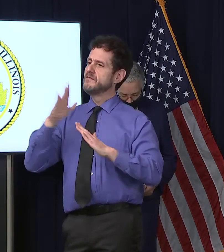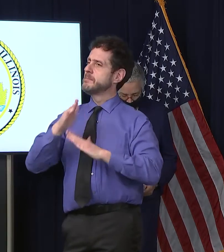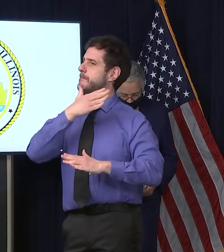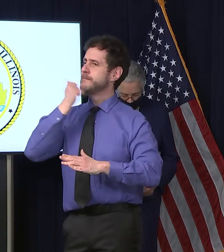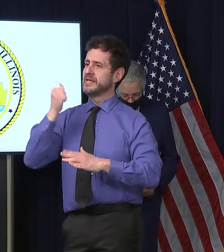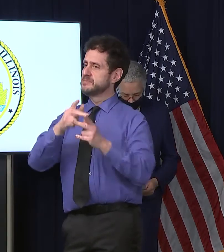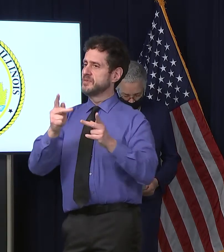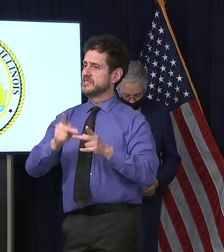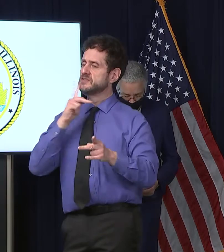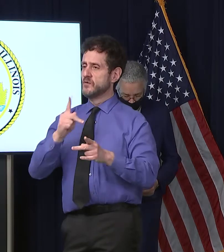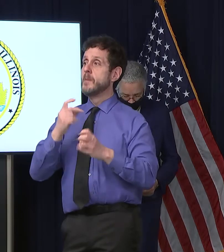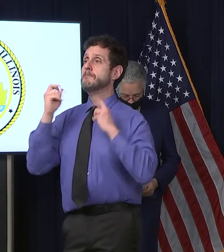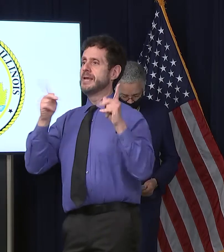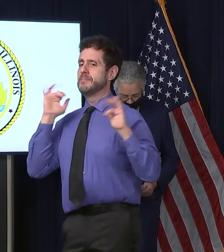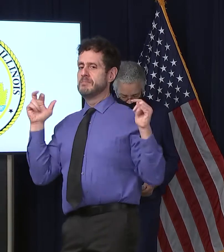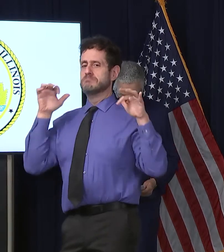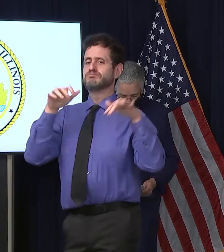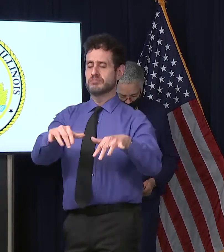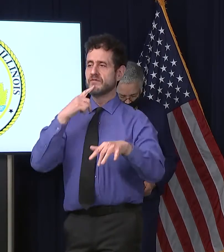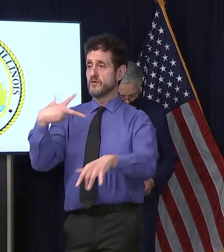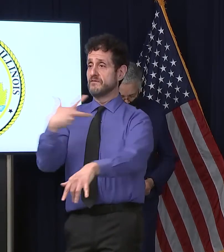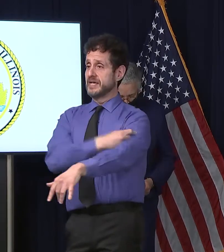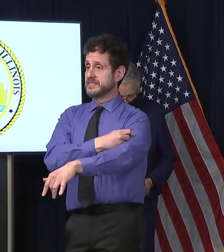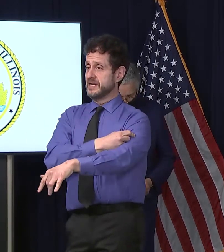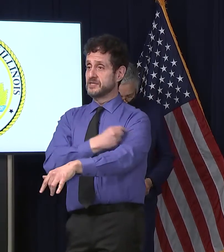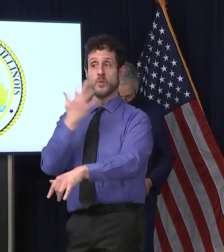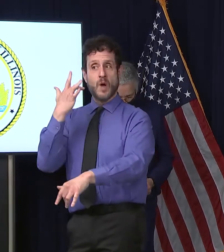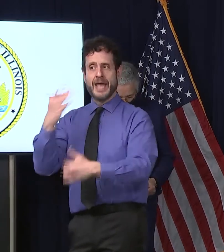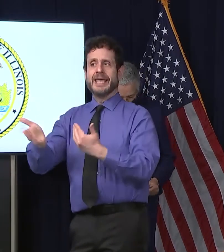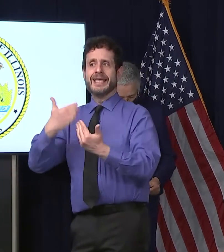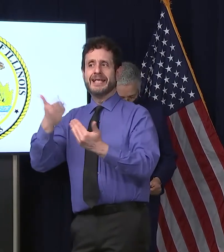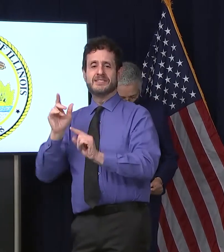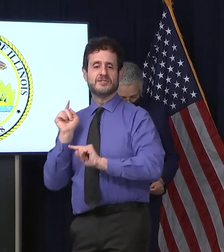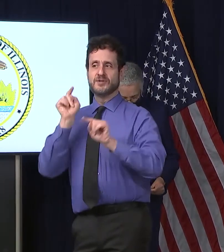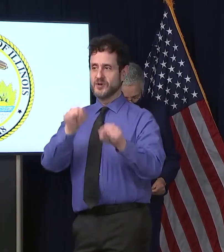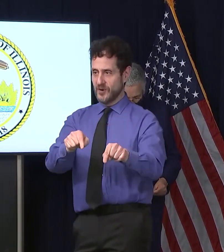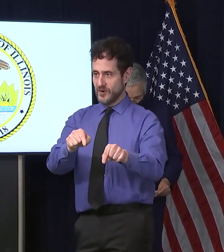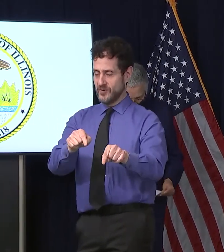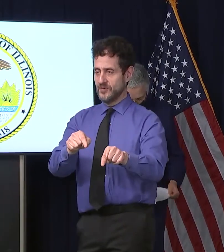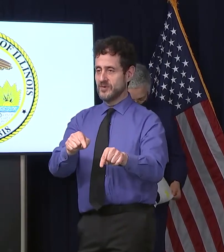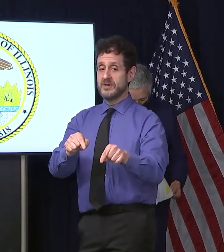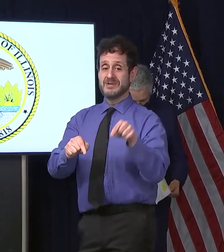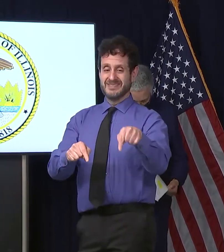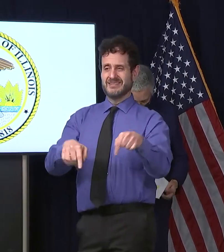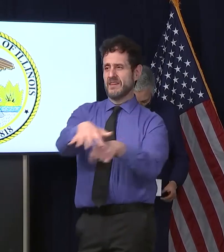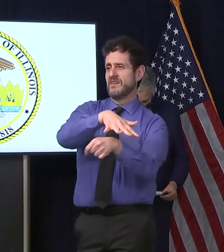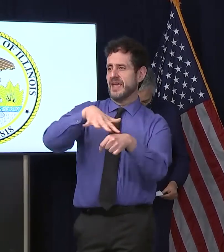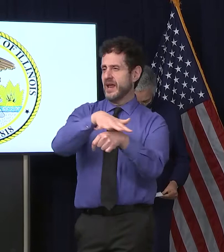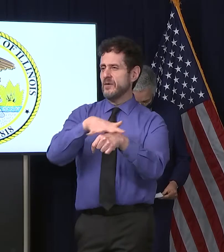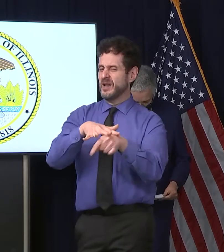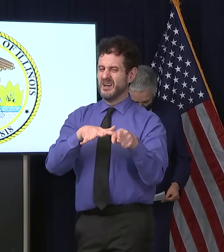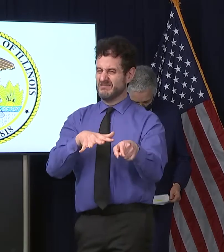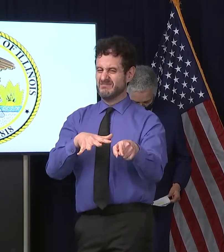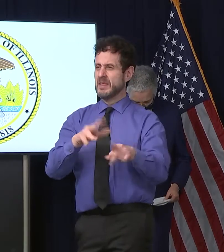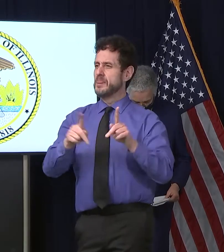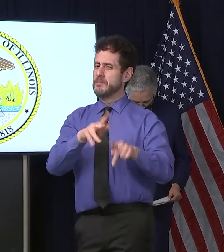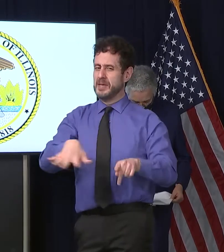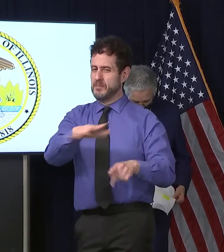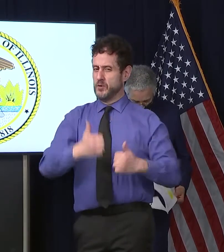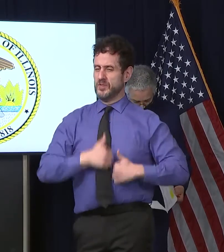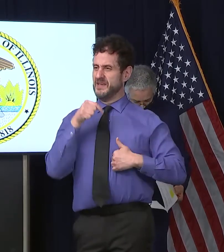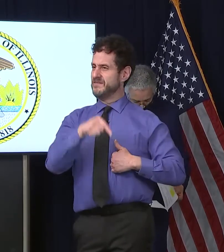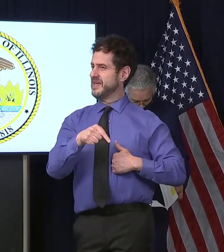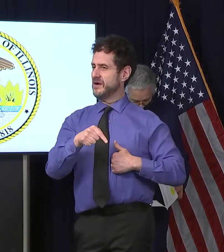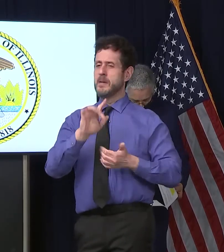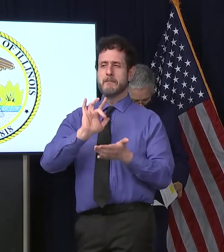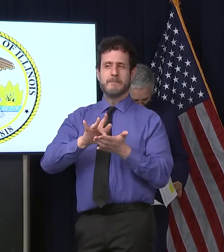numbers of people in America. It's easy to get to, it's in the midst of a medically underserved community. It